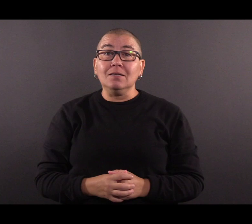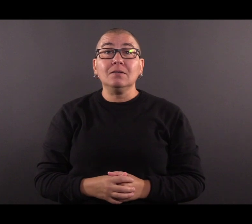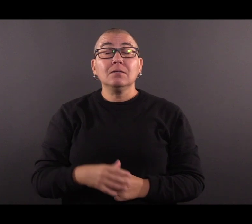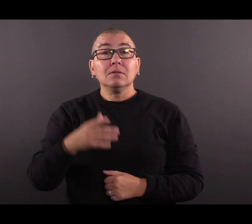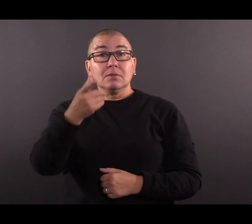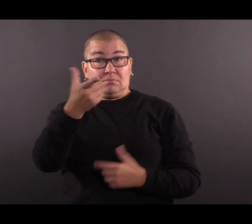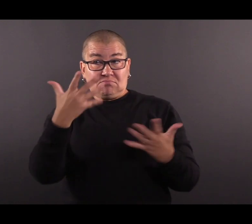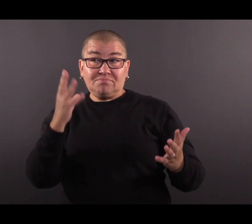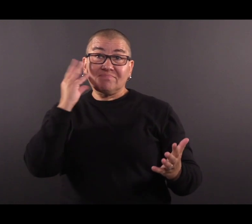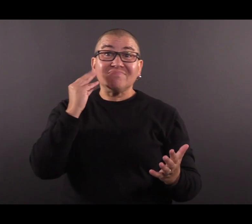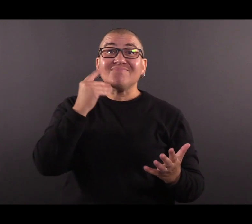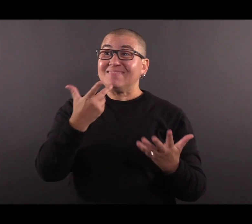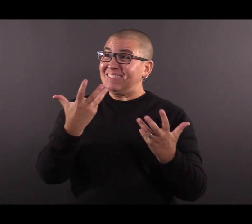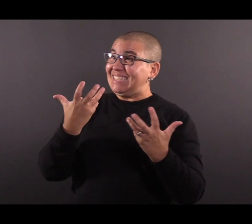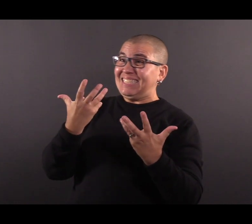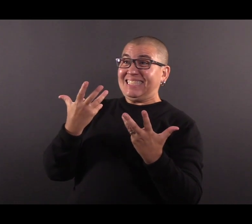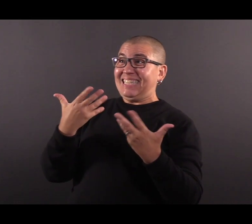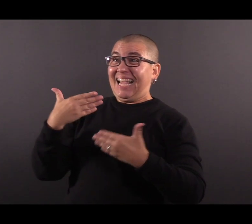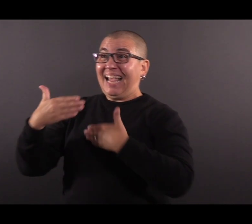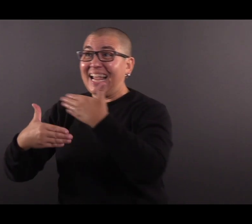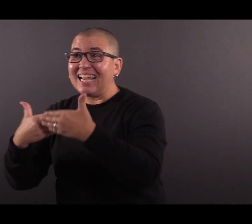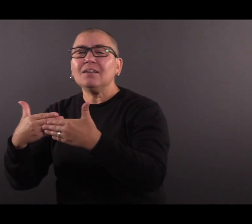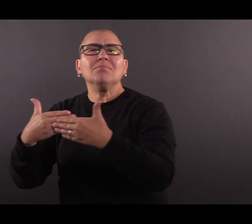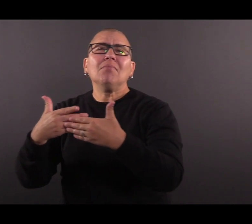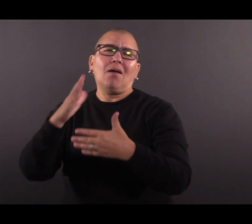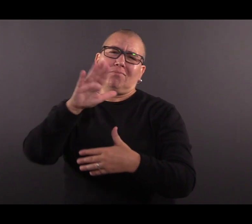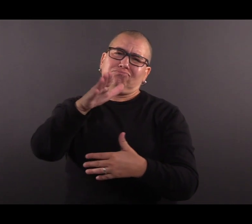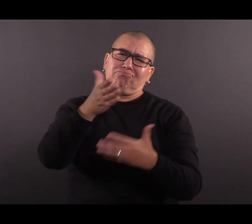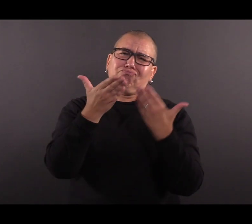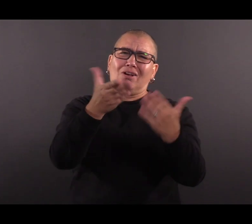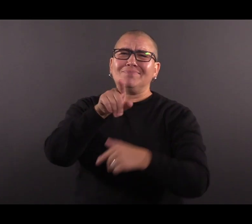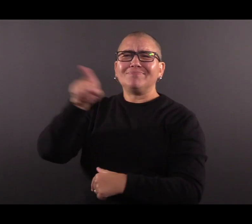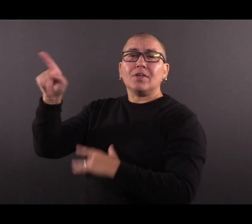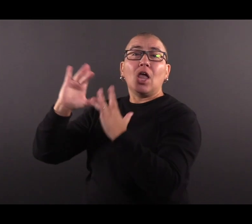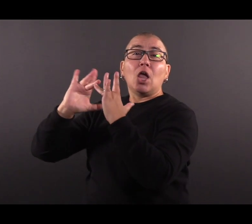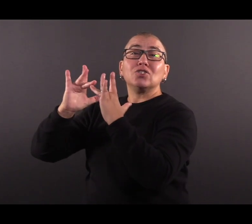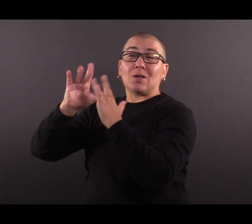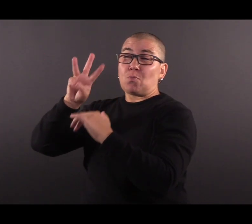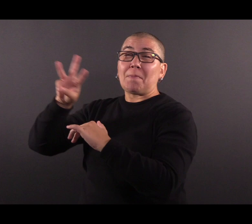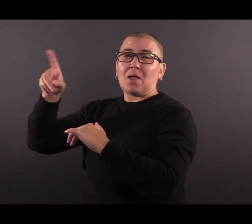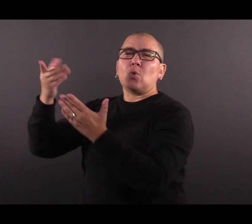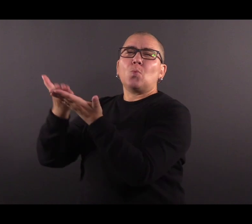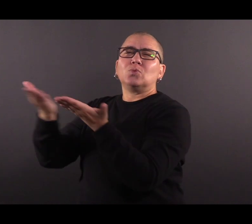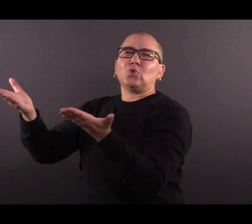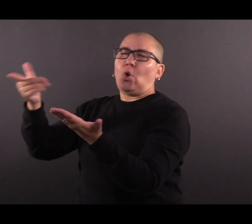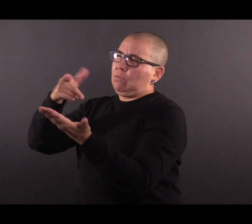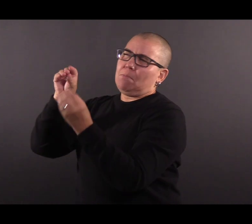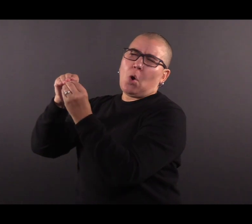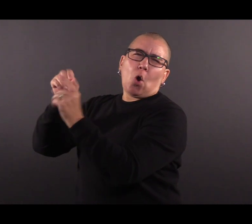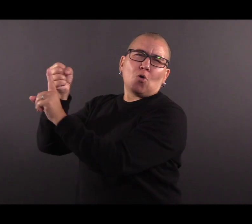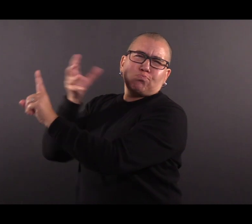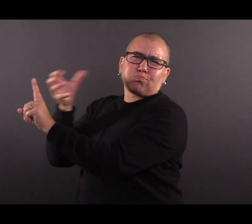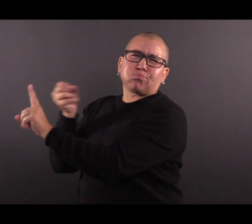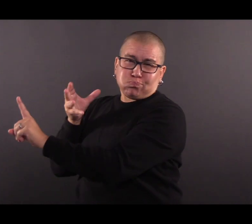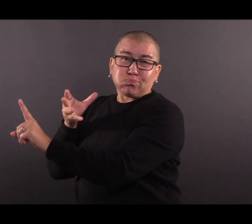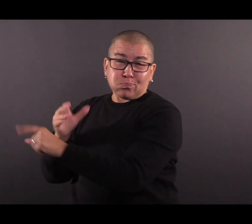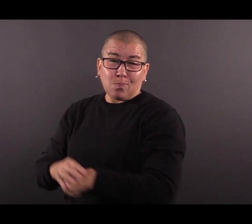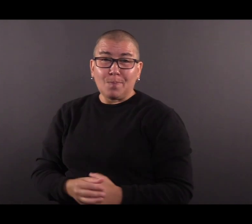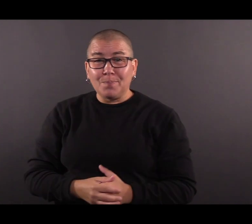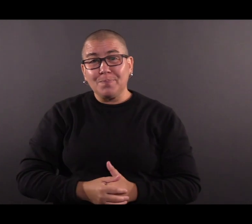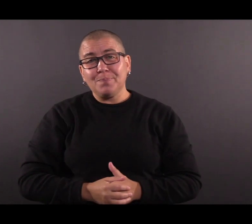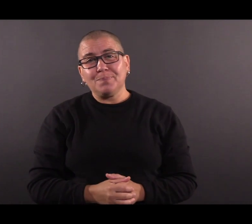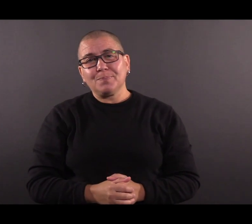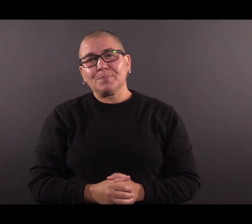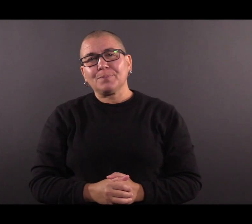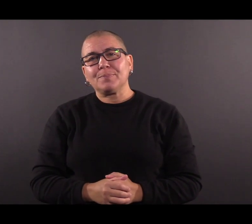conflicts within your COC related to this, please visit the resource page connected to this session for technical assistance.